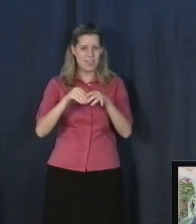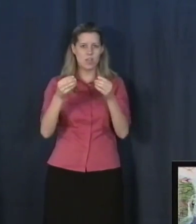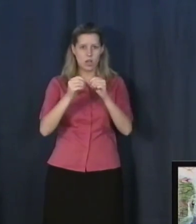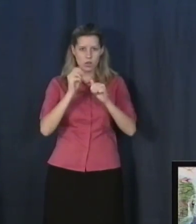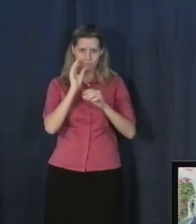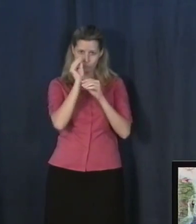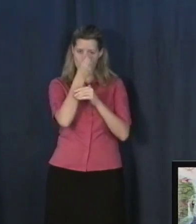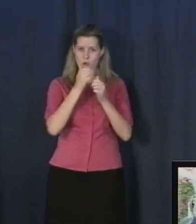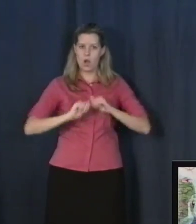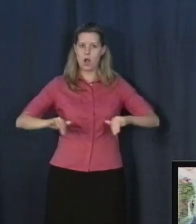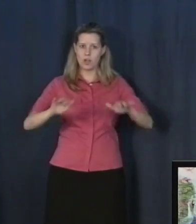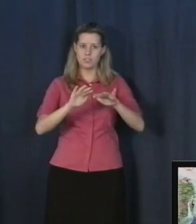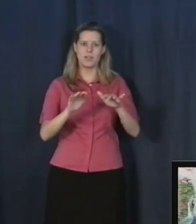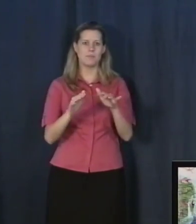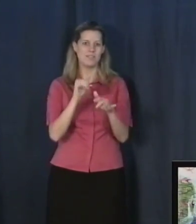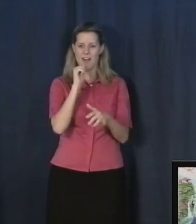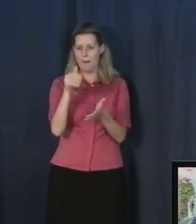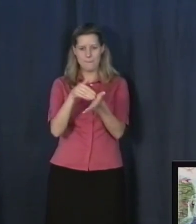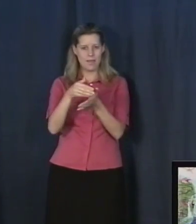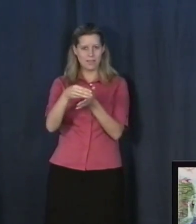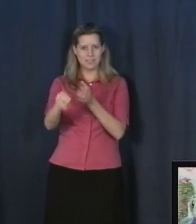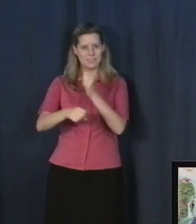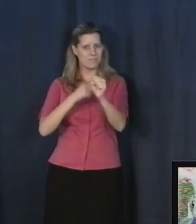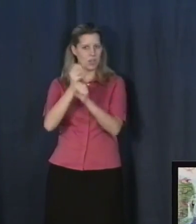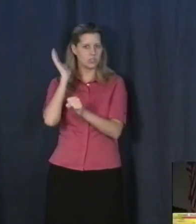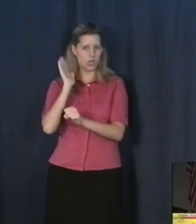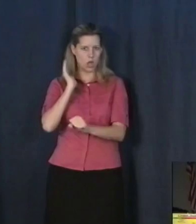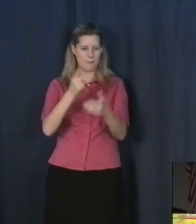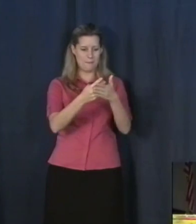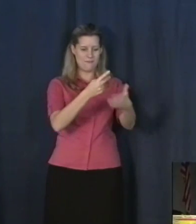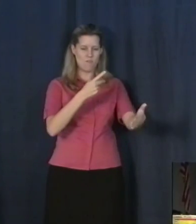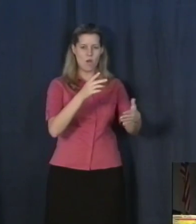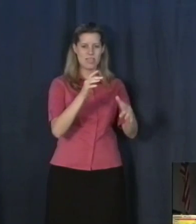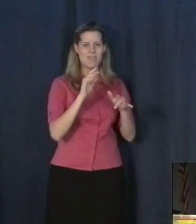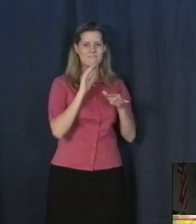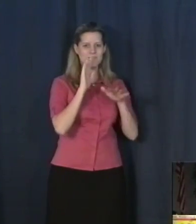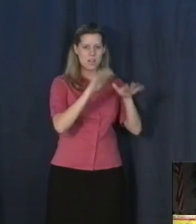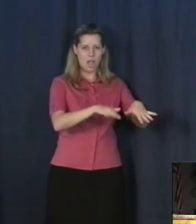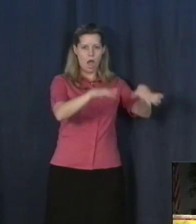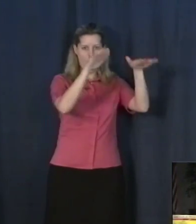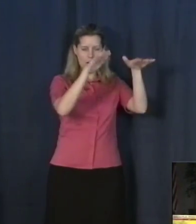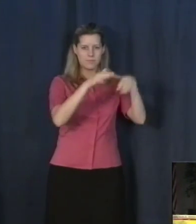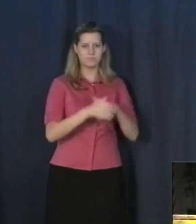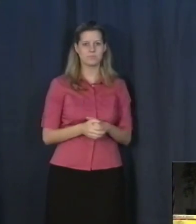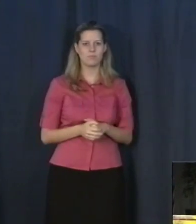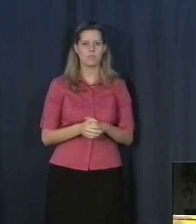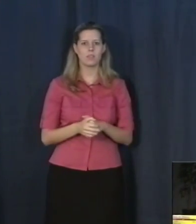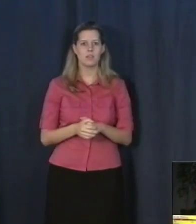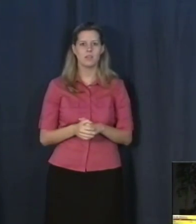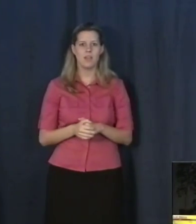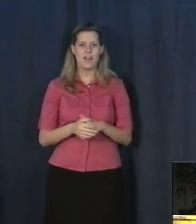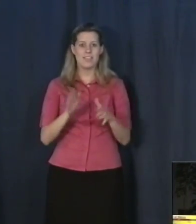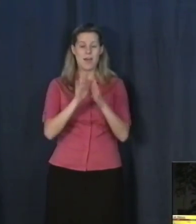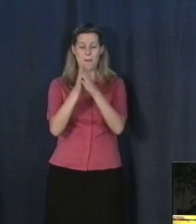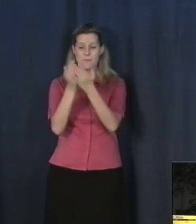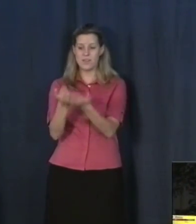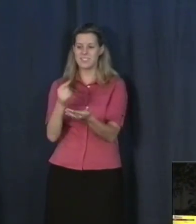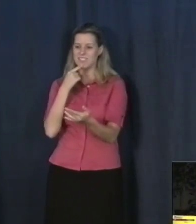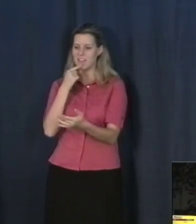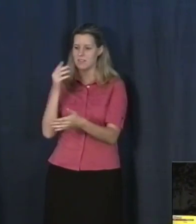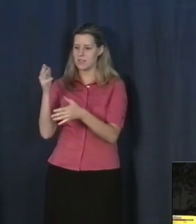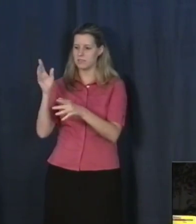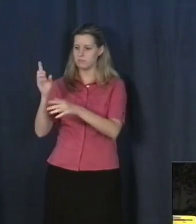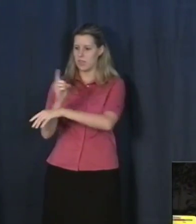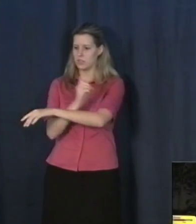millions of years ago. They were pre-flood. Many indications from history indicate that people have always known about